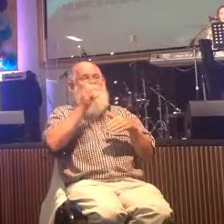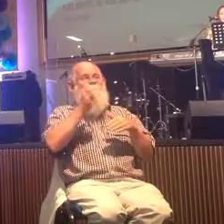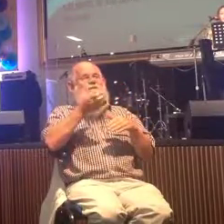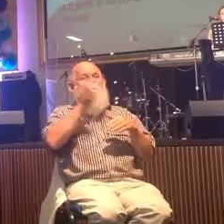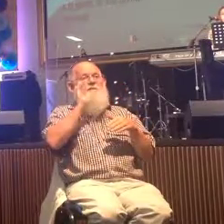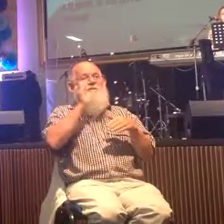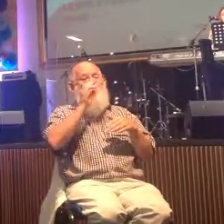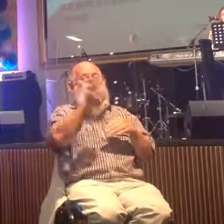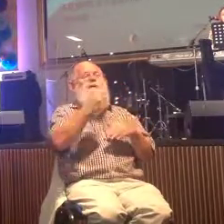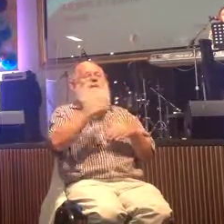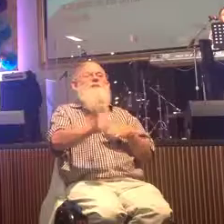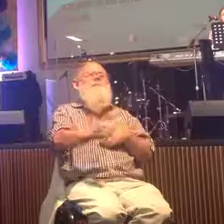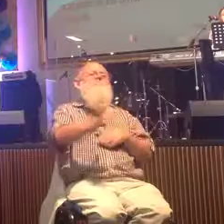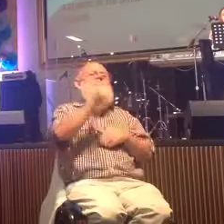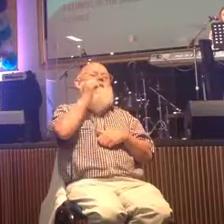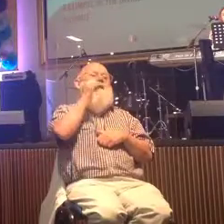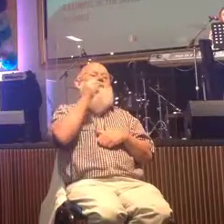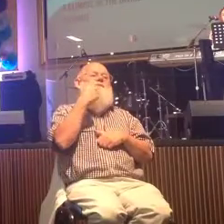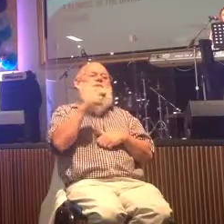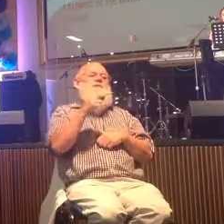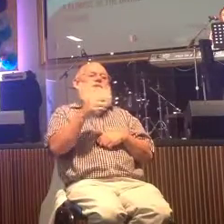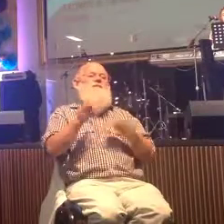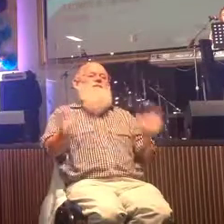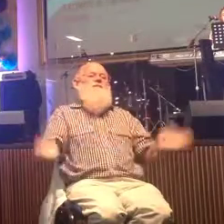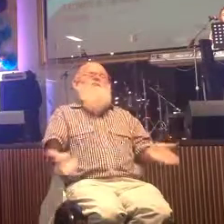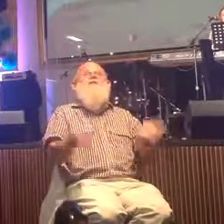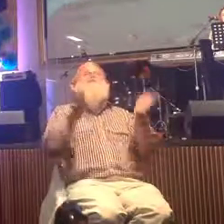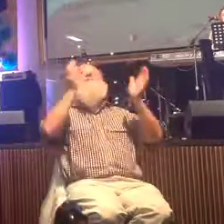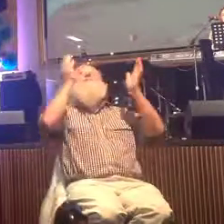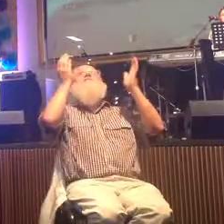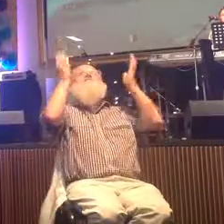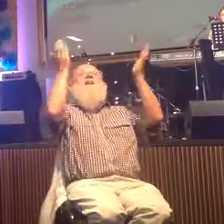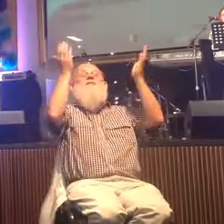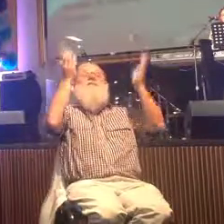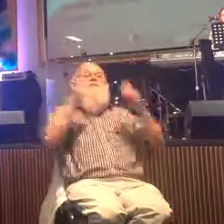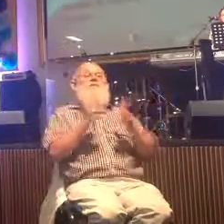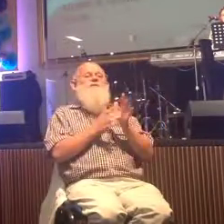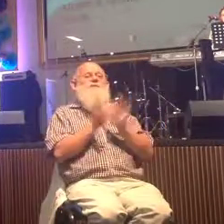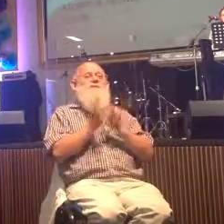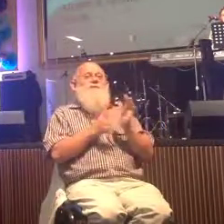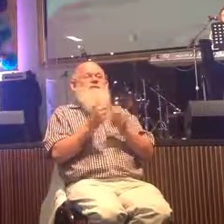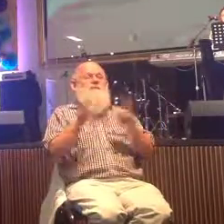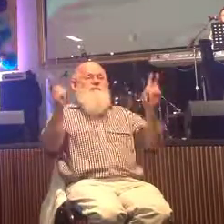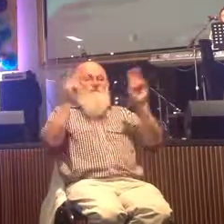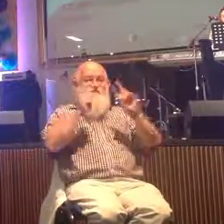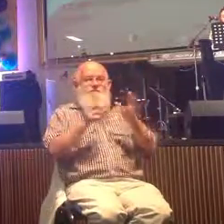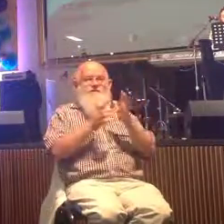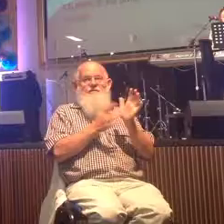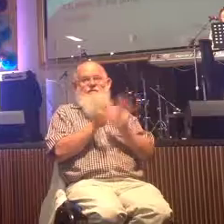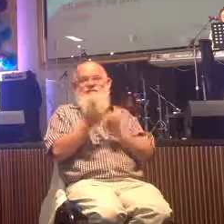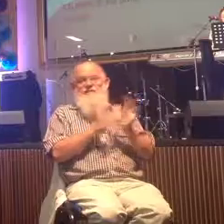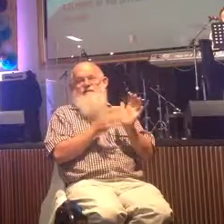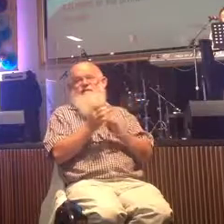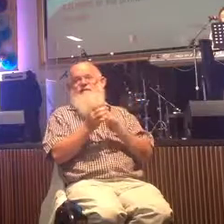communion is coming back to the sacrifice of Jesus, to the victory of Jesus and the person of Jesus.